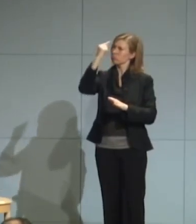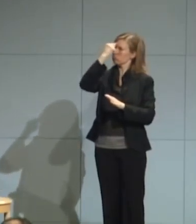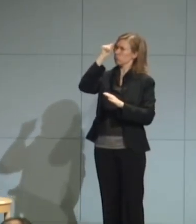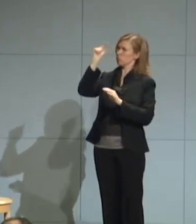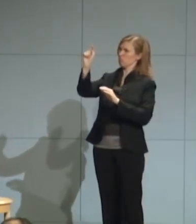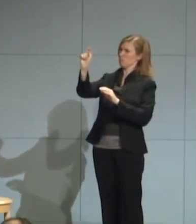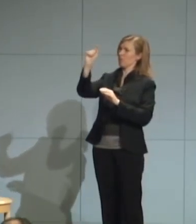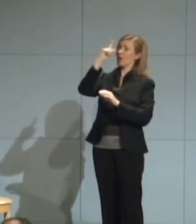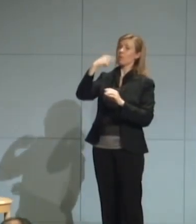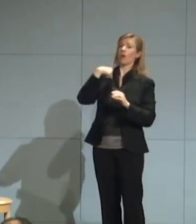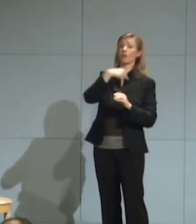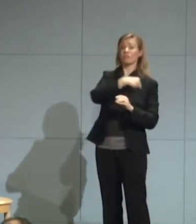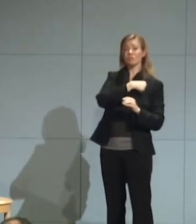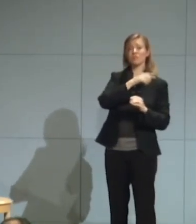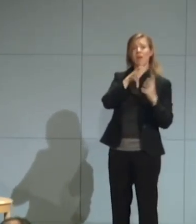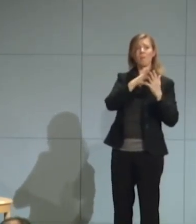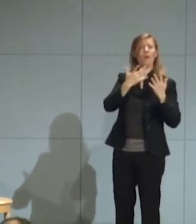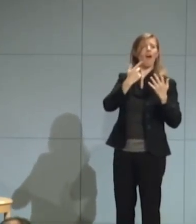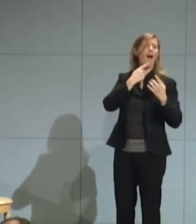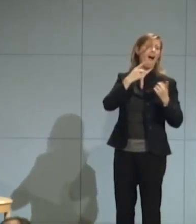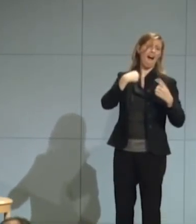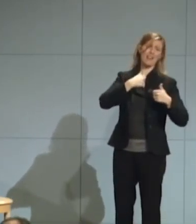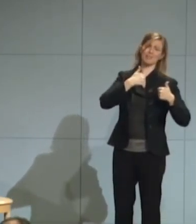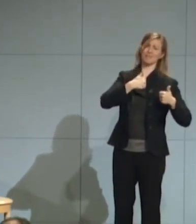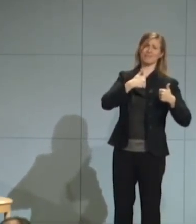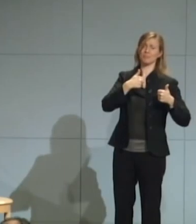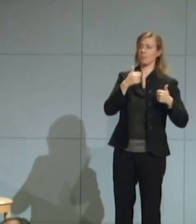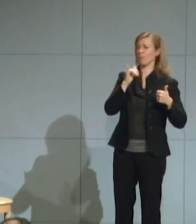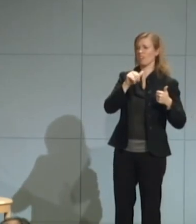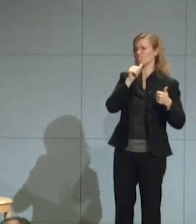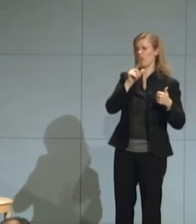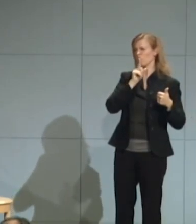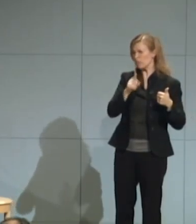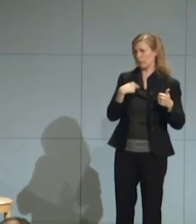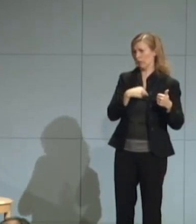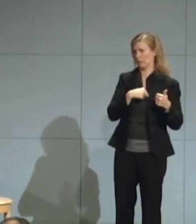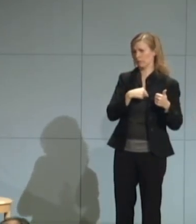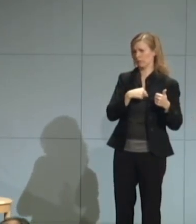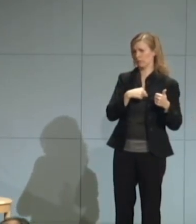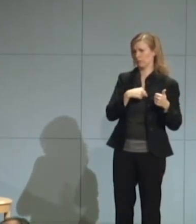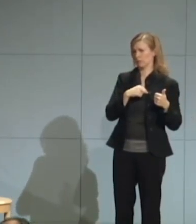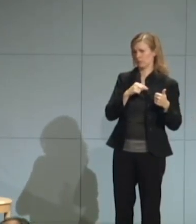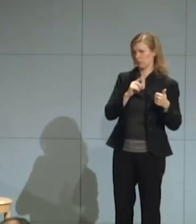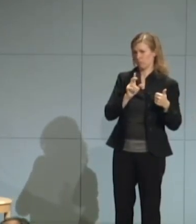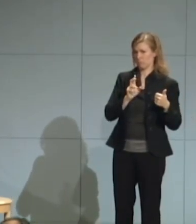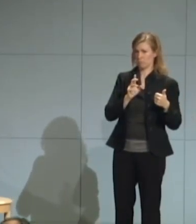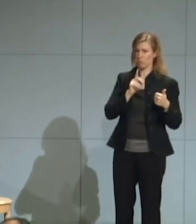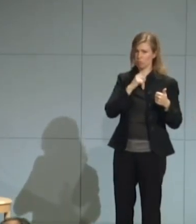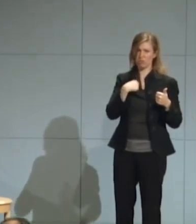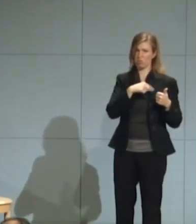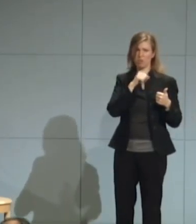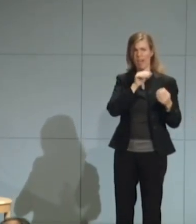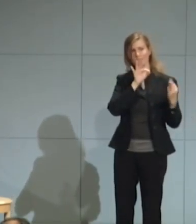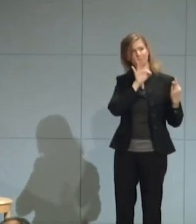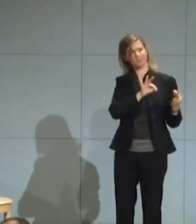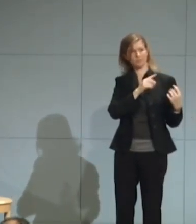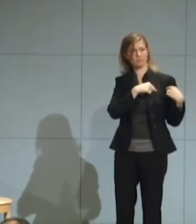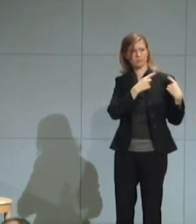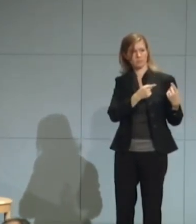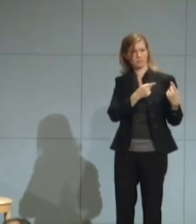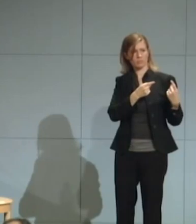very scared that the America that they remember is no more. I understand, right? I know there are some white folks in Arizona,